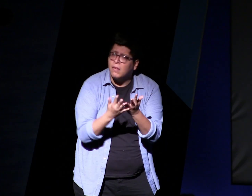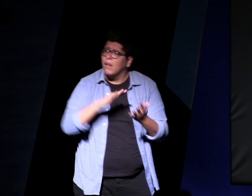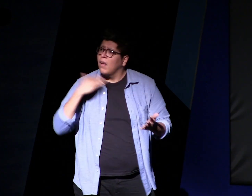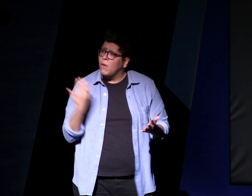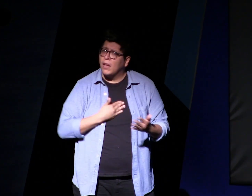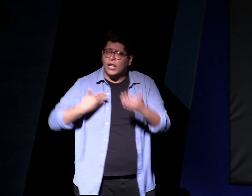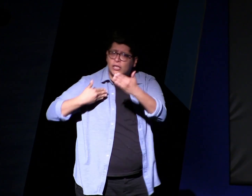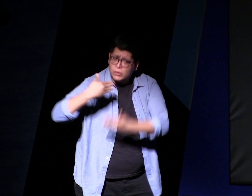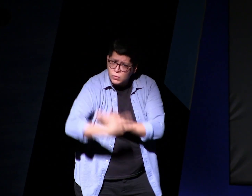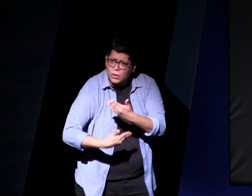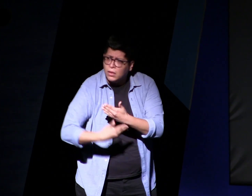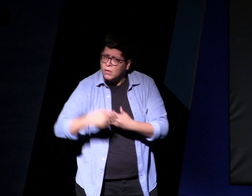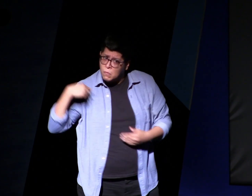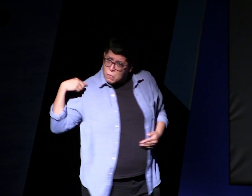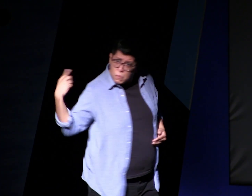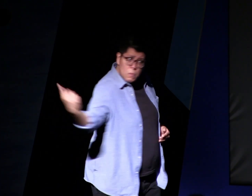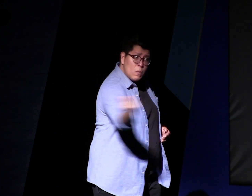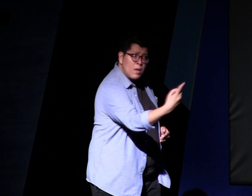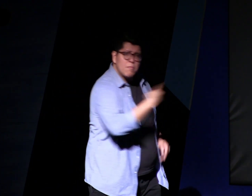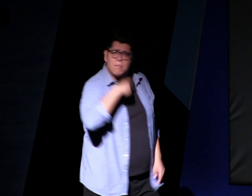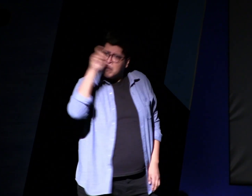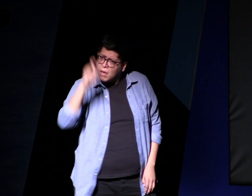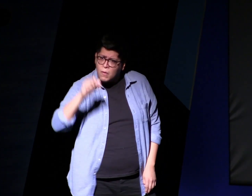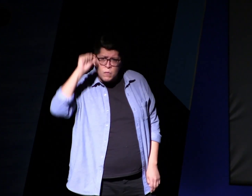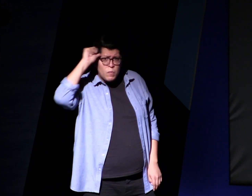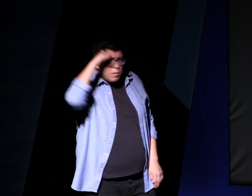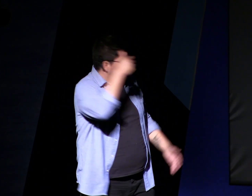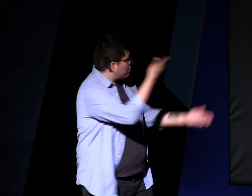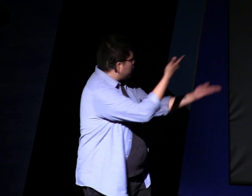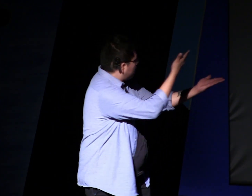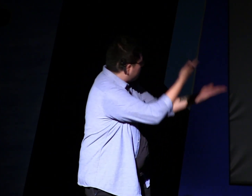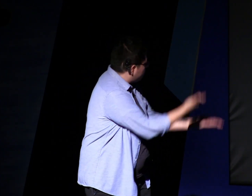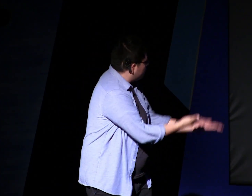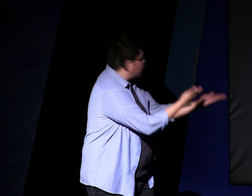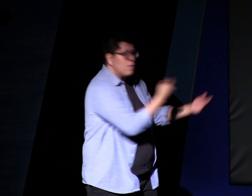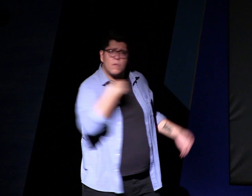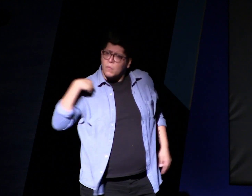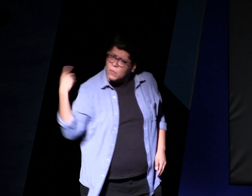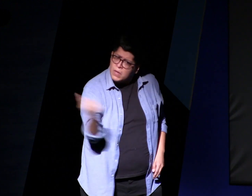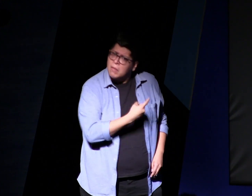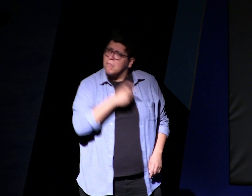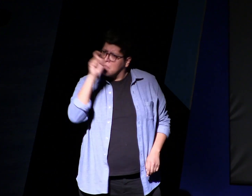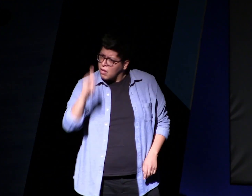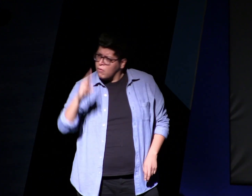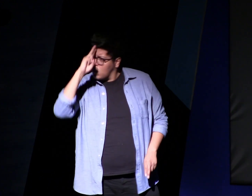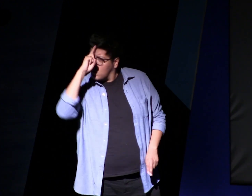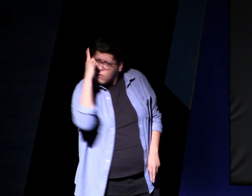This is our deaf family. This is our deaf ancestor. We all must remember John. We